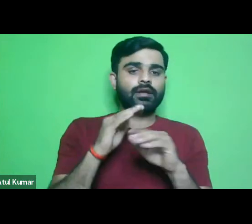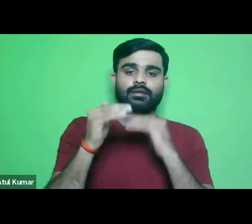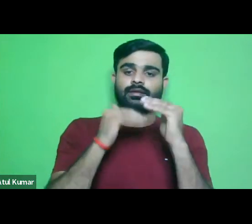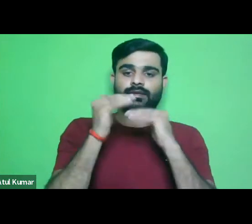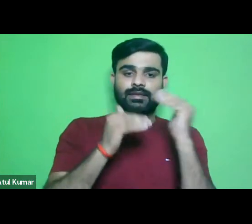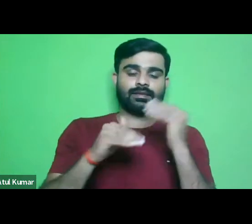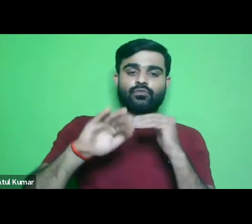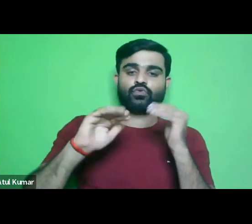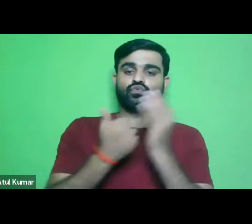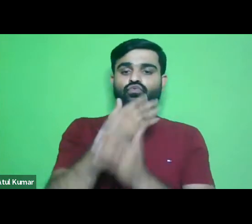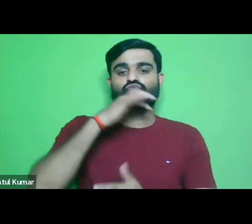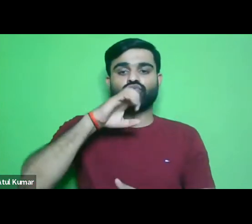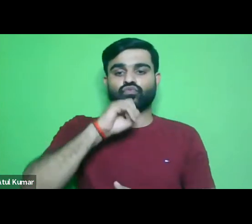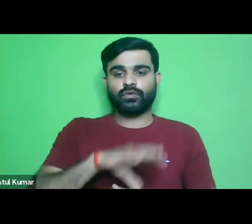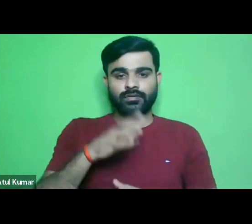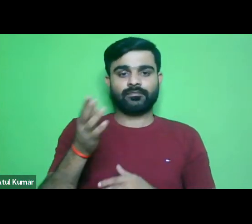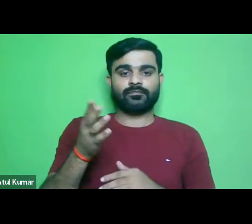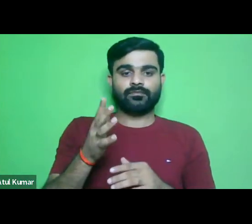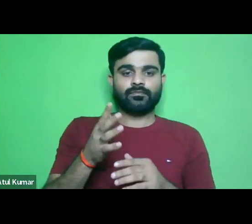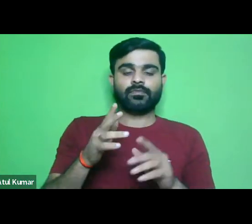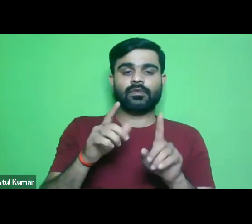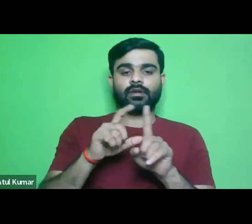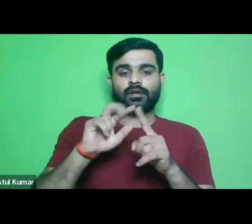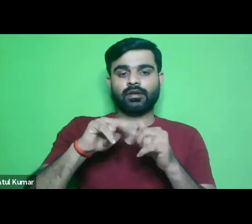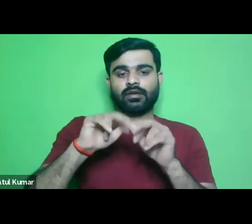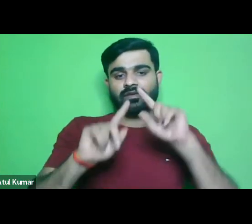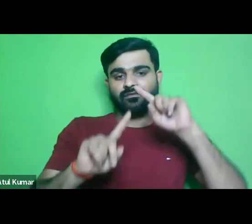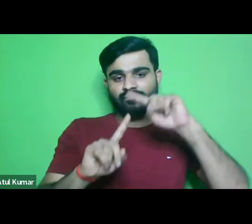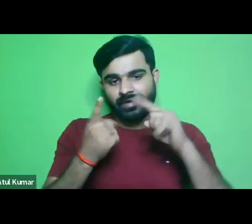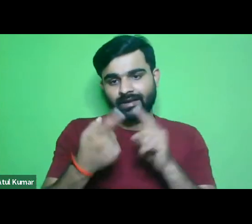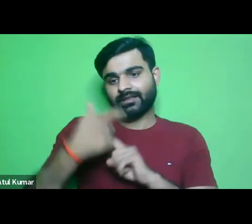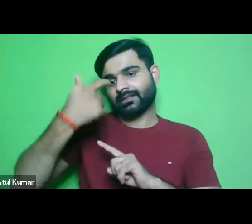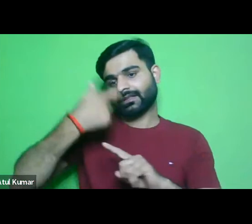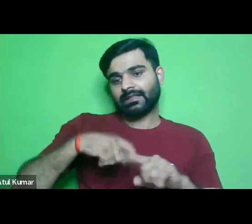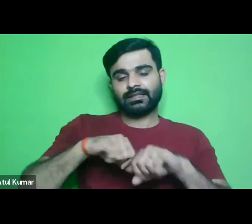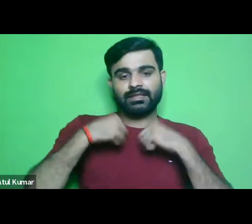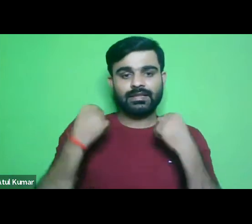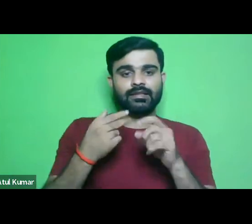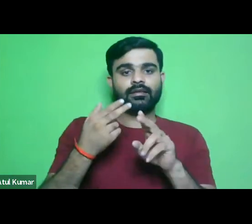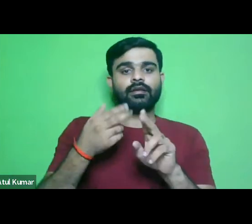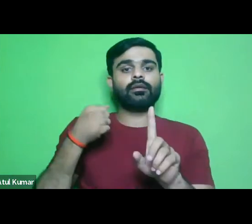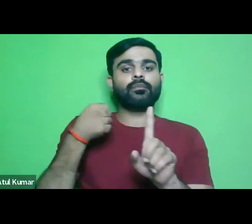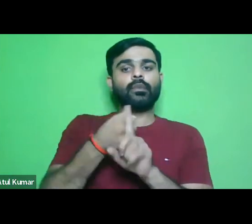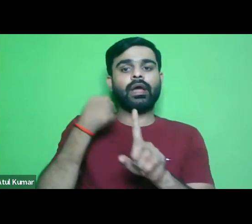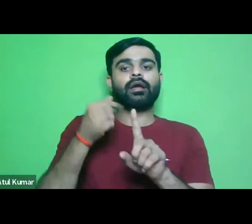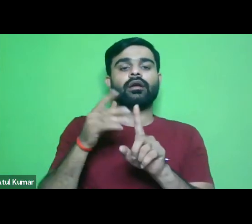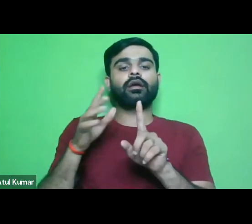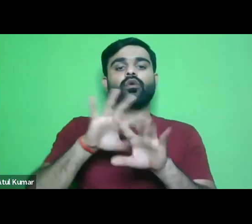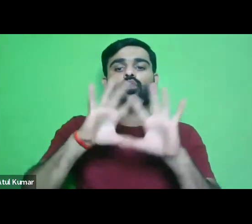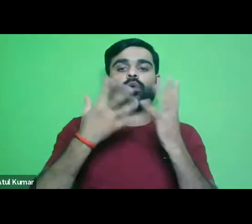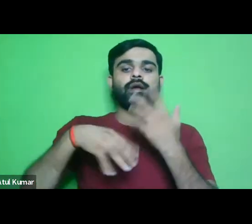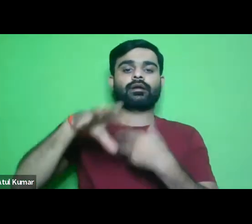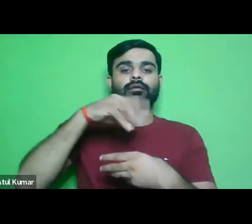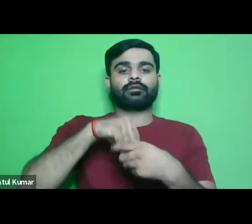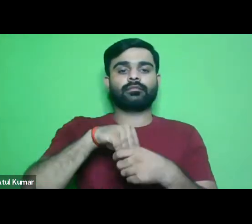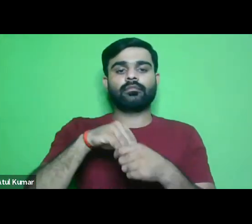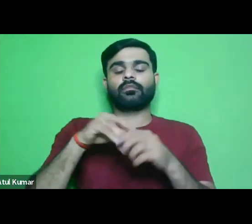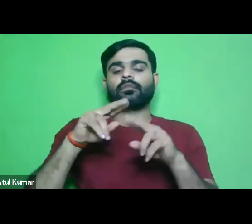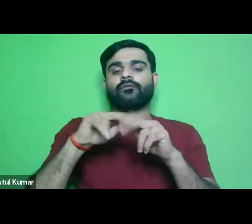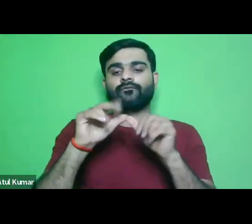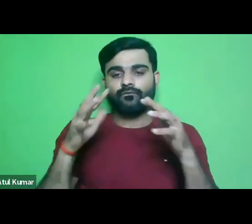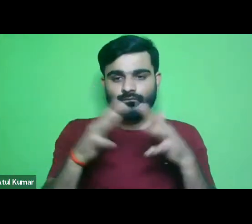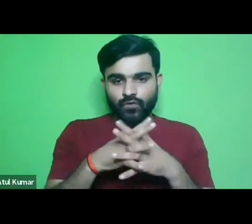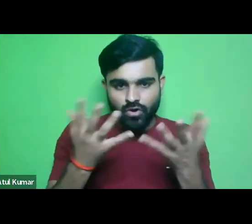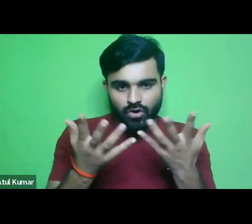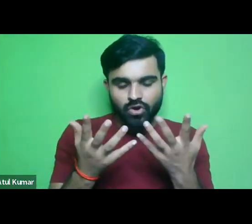in the EU, there's a de facto and a de jure effect that happens around the world. So de jure in terms of law, and de facto